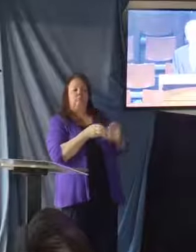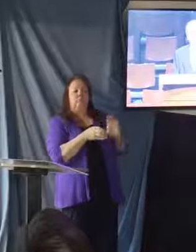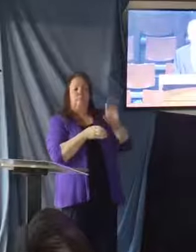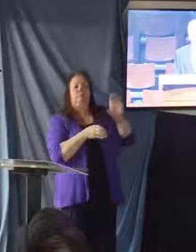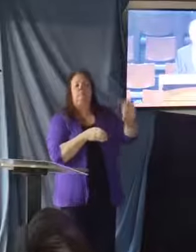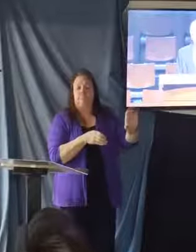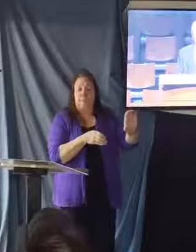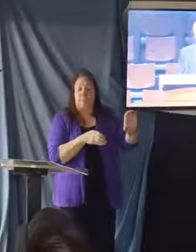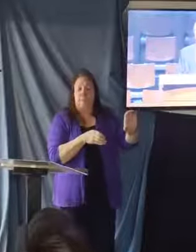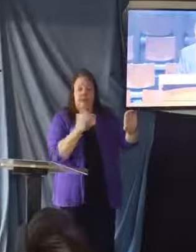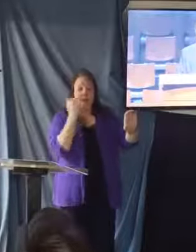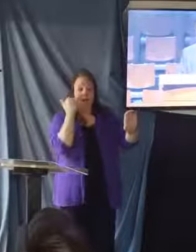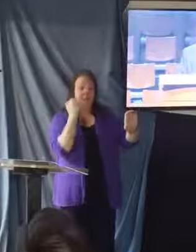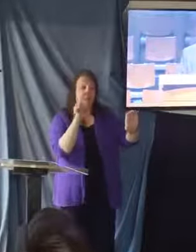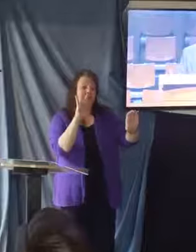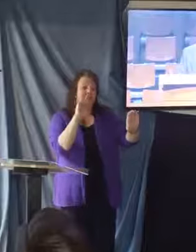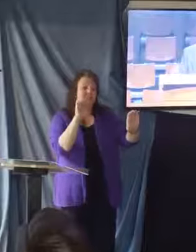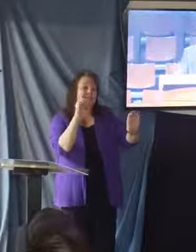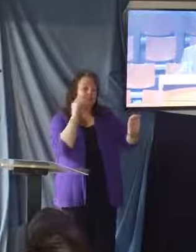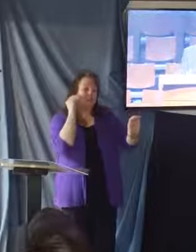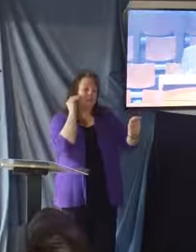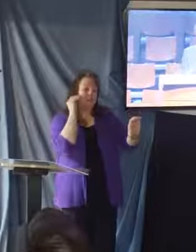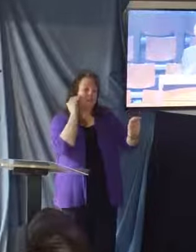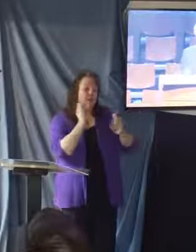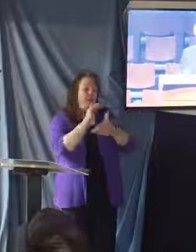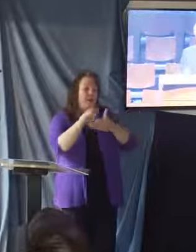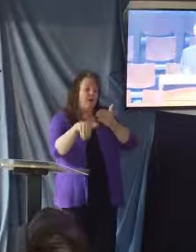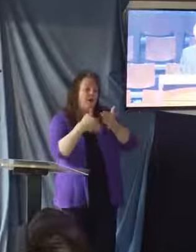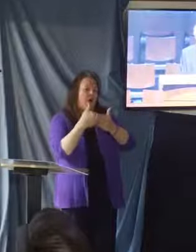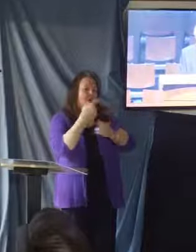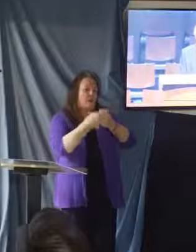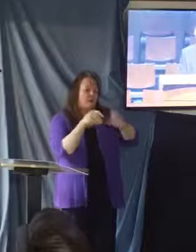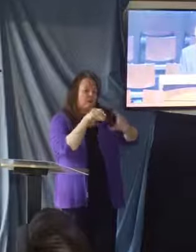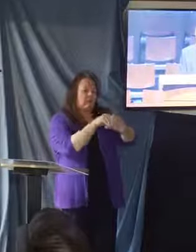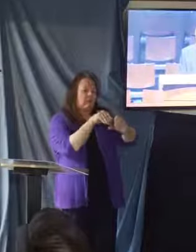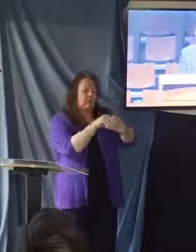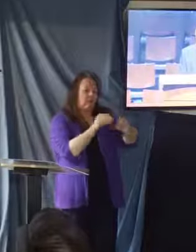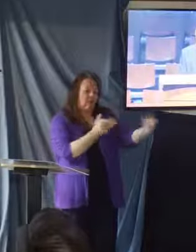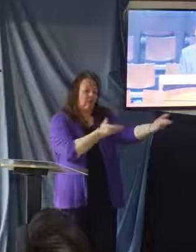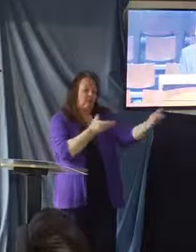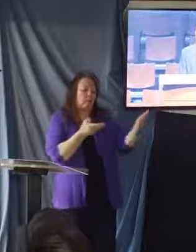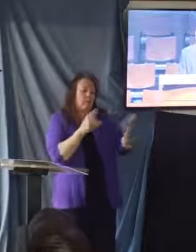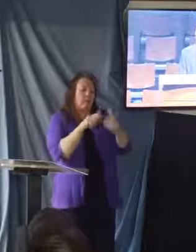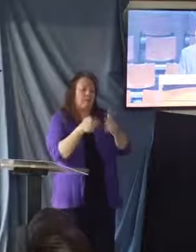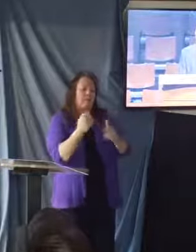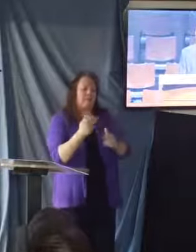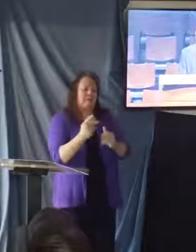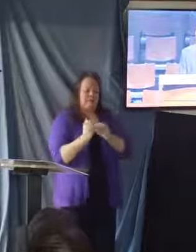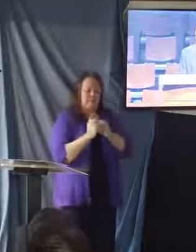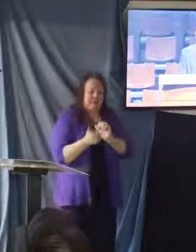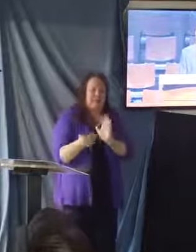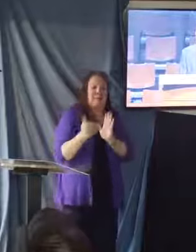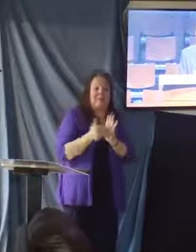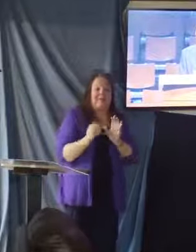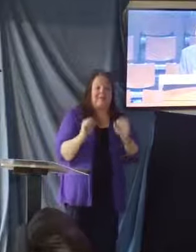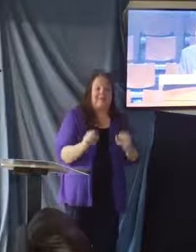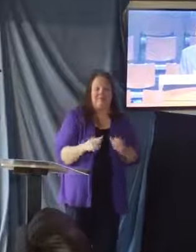any safe at home, put all those gifts in there, and you can bring them when we get back together